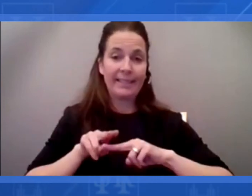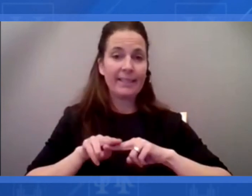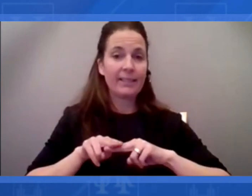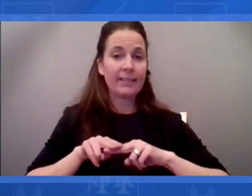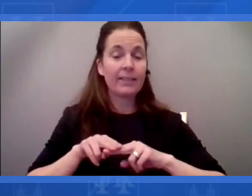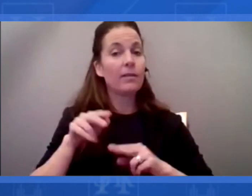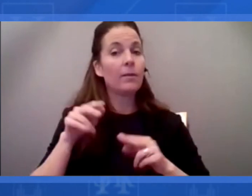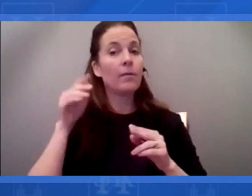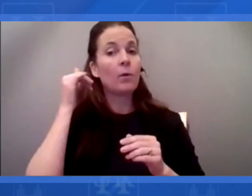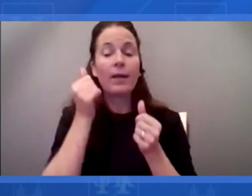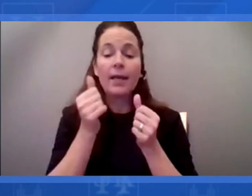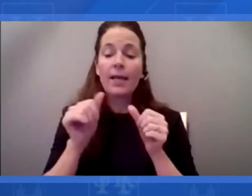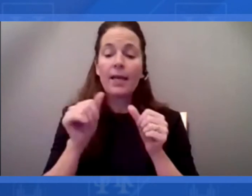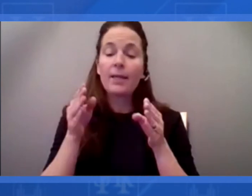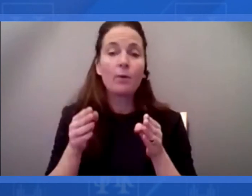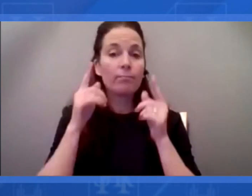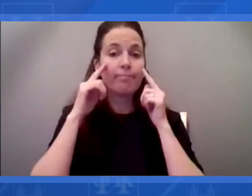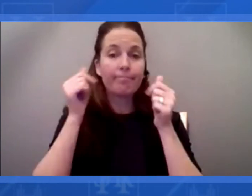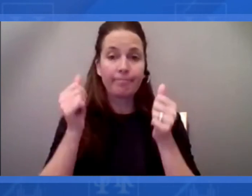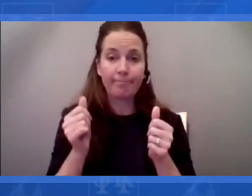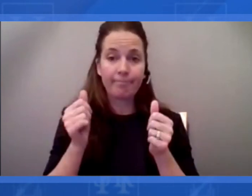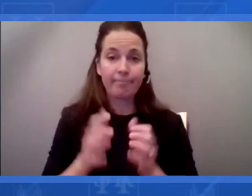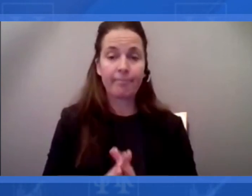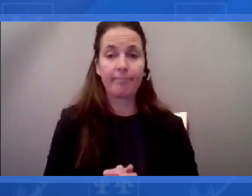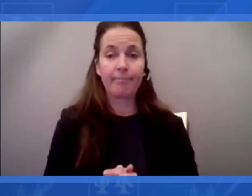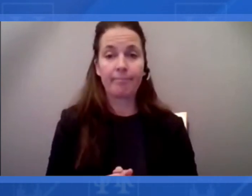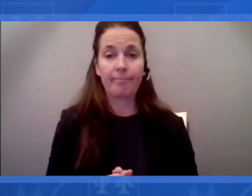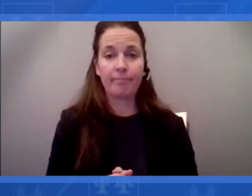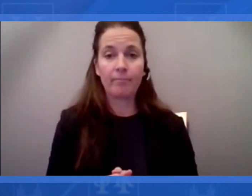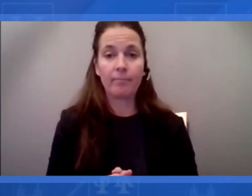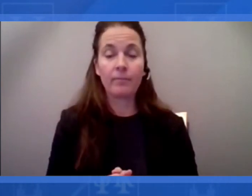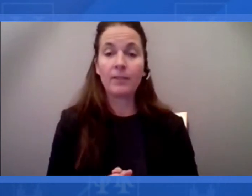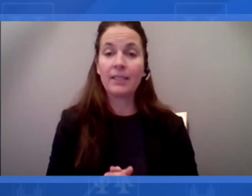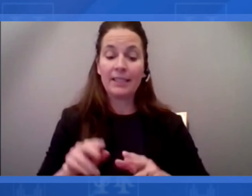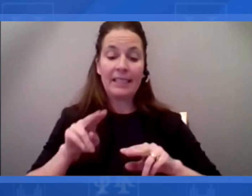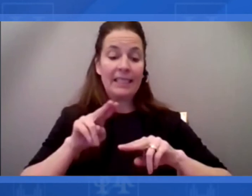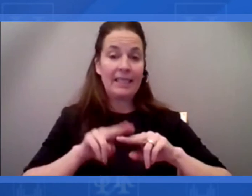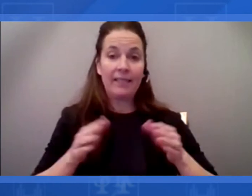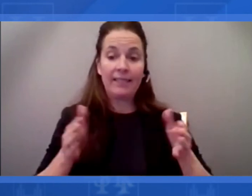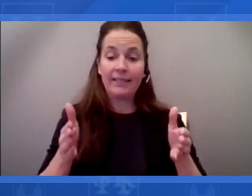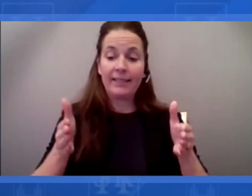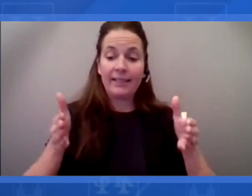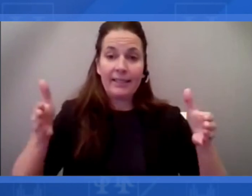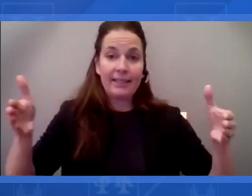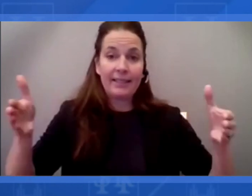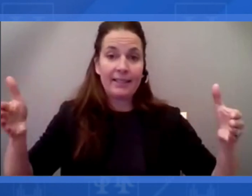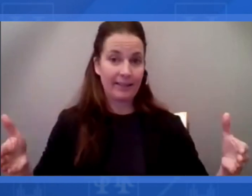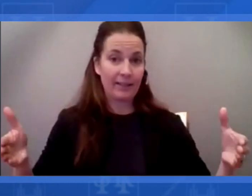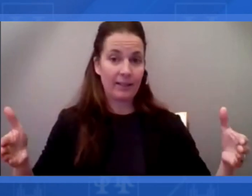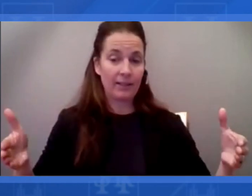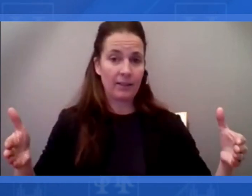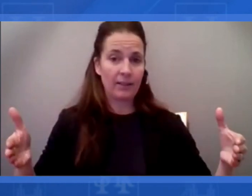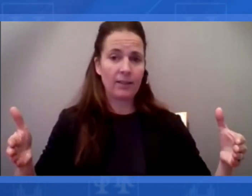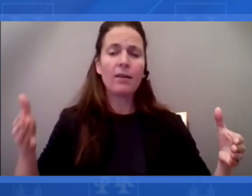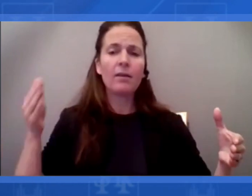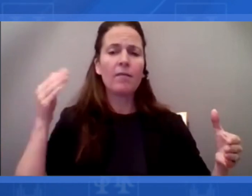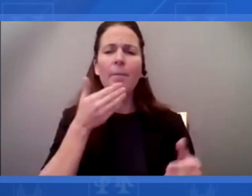sighted, and increased the seat size and the base plate for better